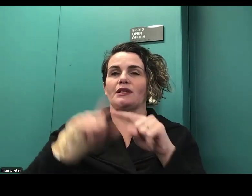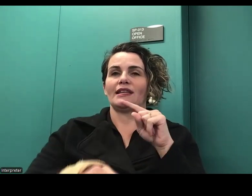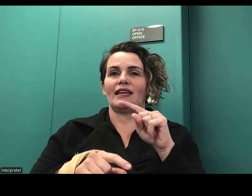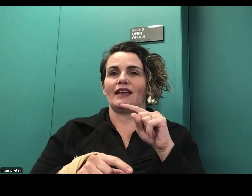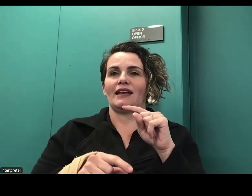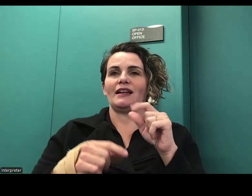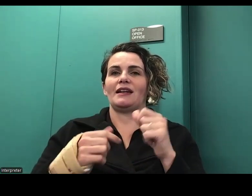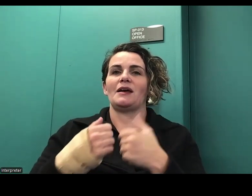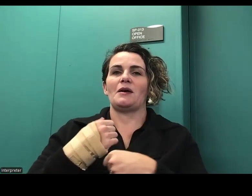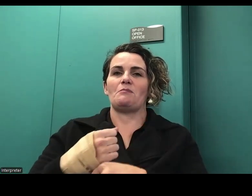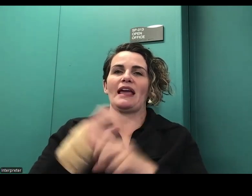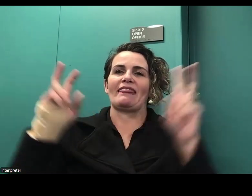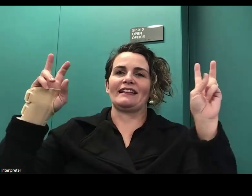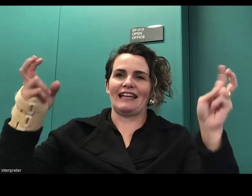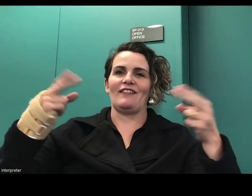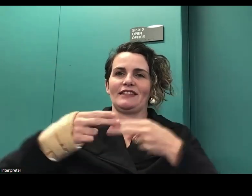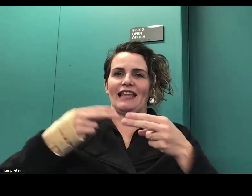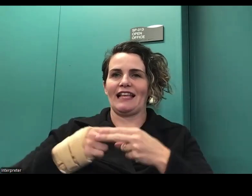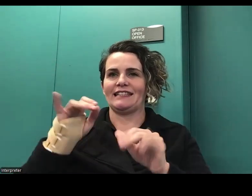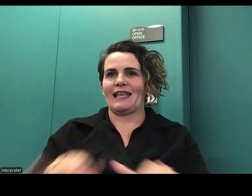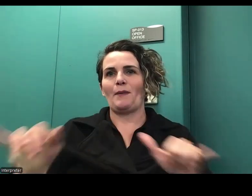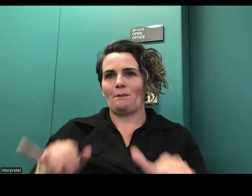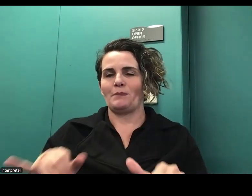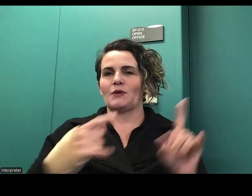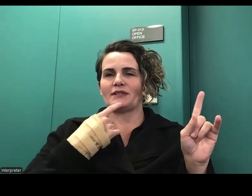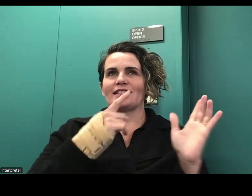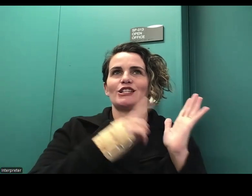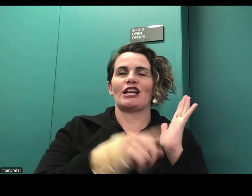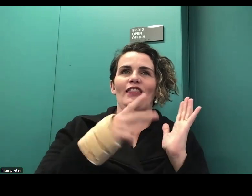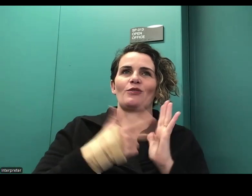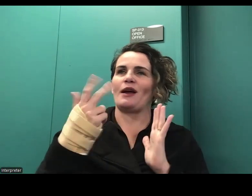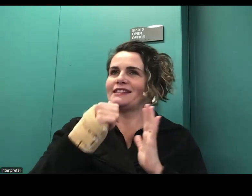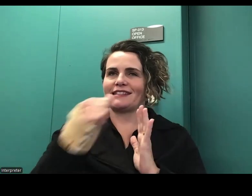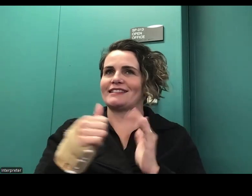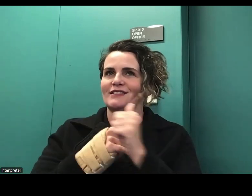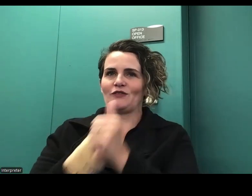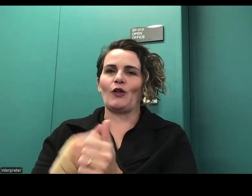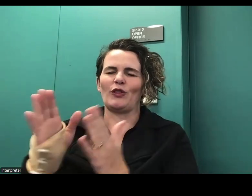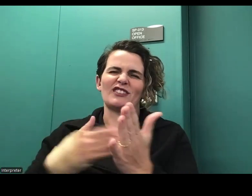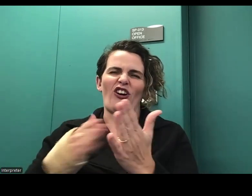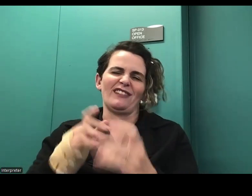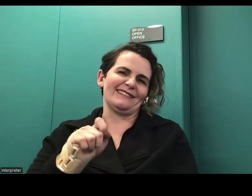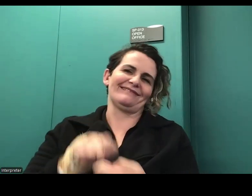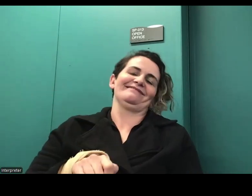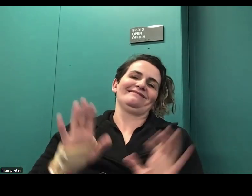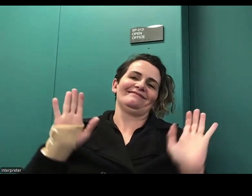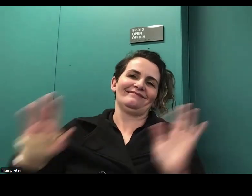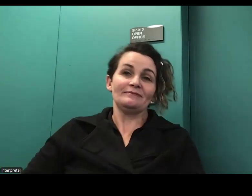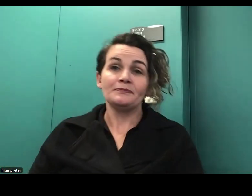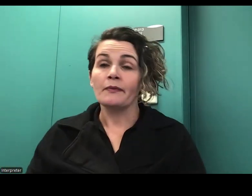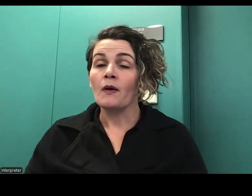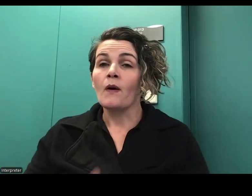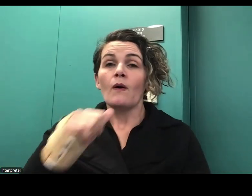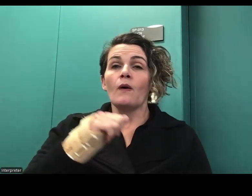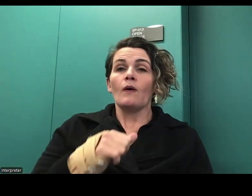thrice. That is not the official lyrics. Okay, so again, we cannot assert that ascribe